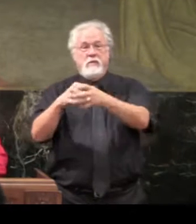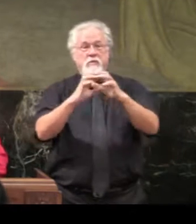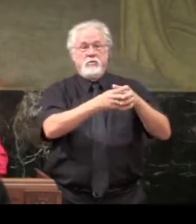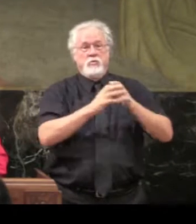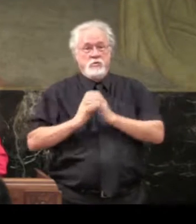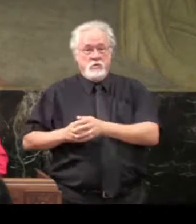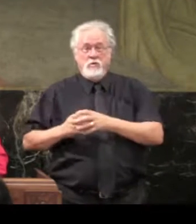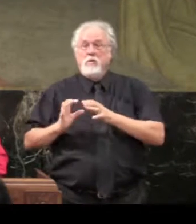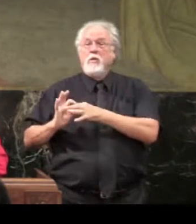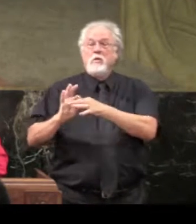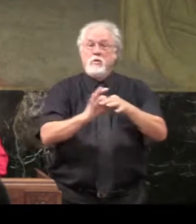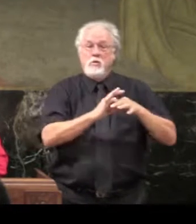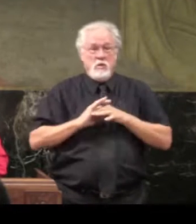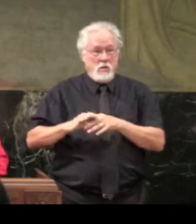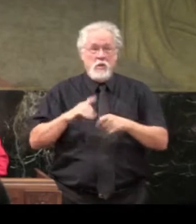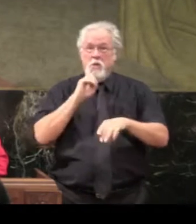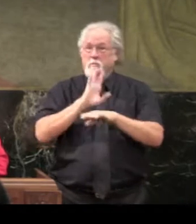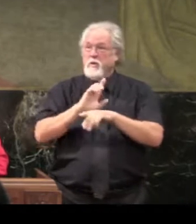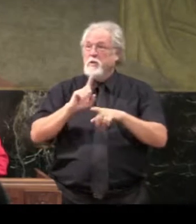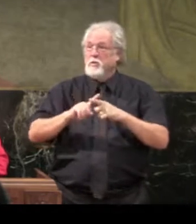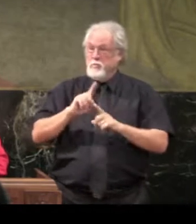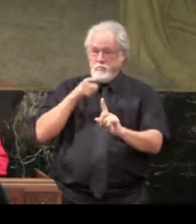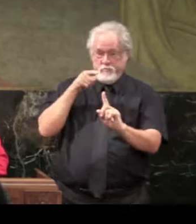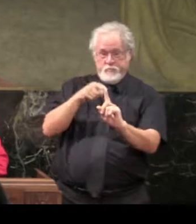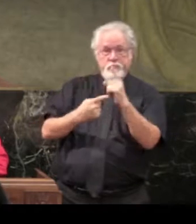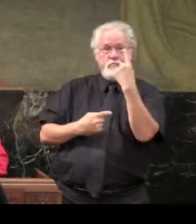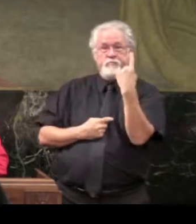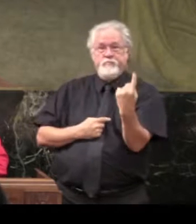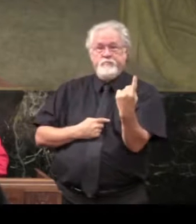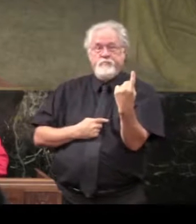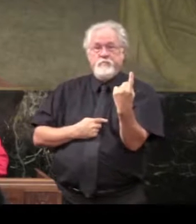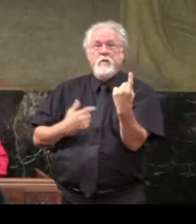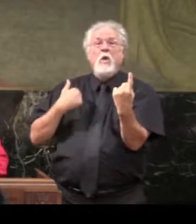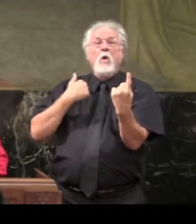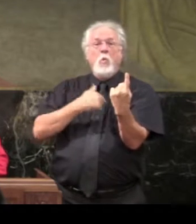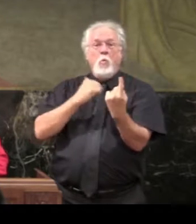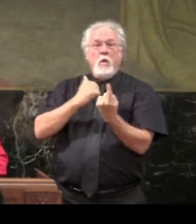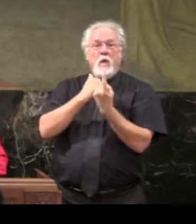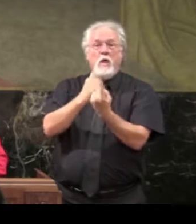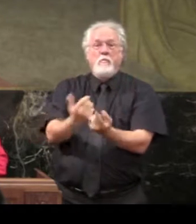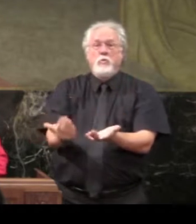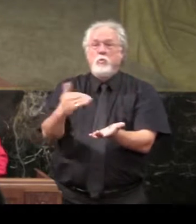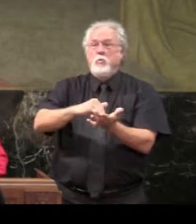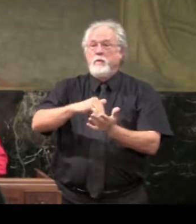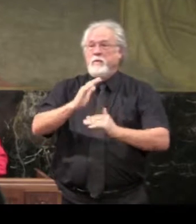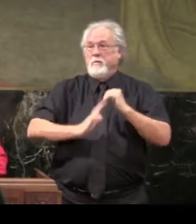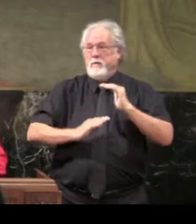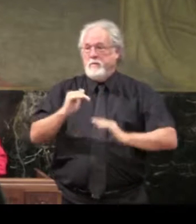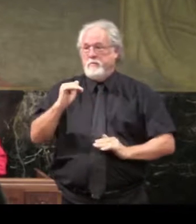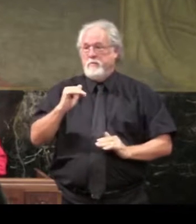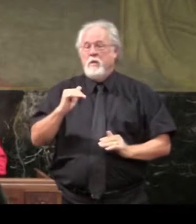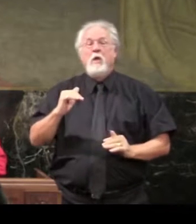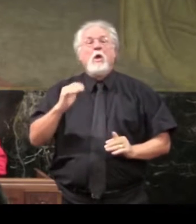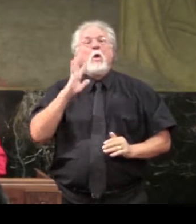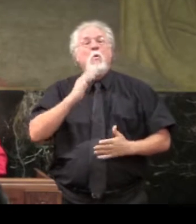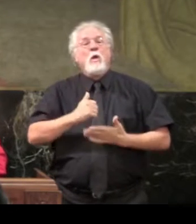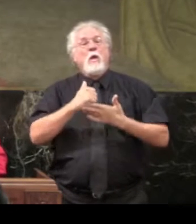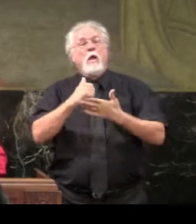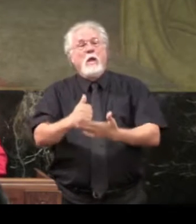us united are committed to a singular purpose. We are going to help you rebuild. We are going to